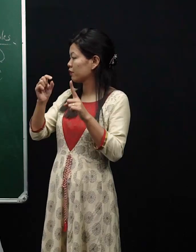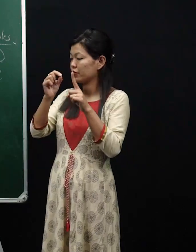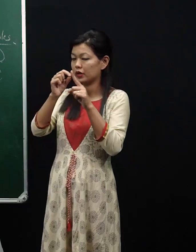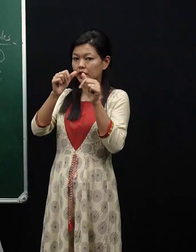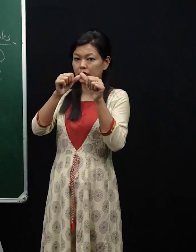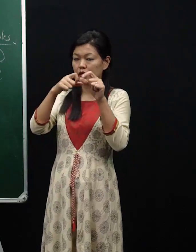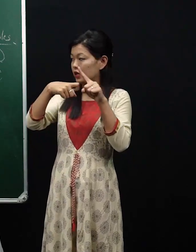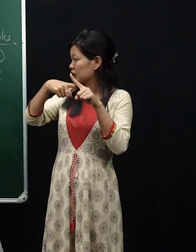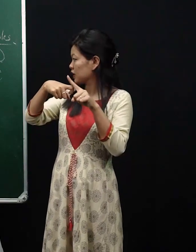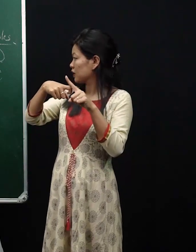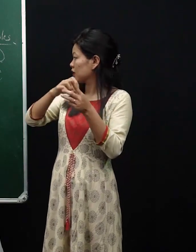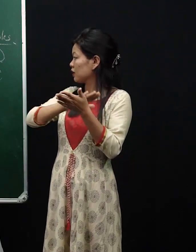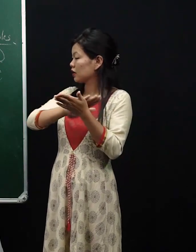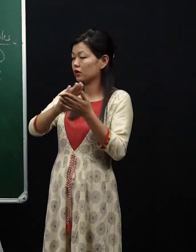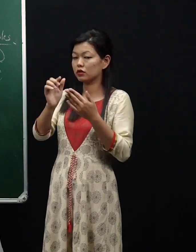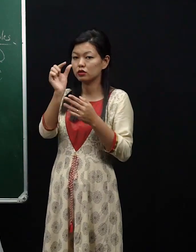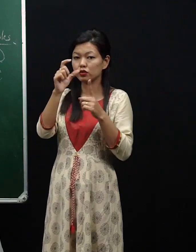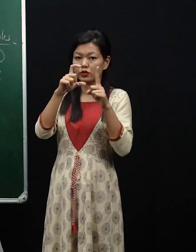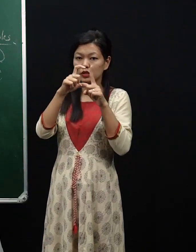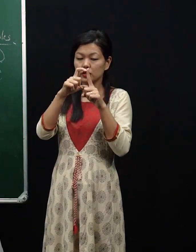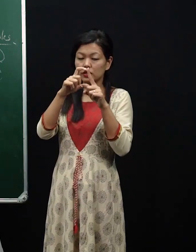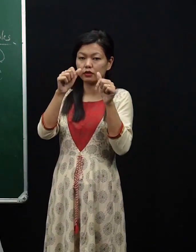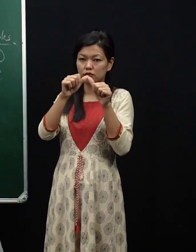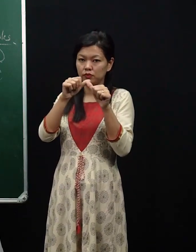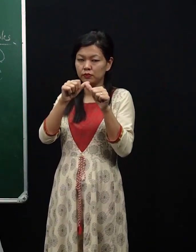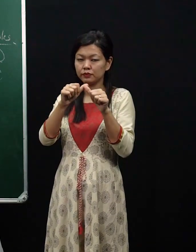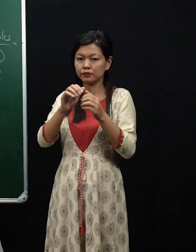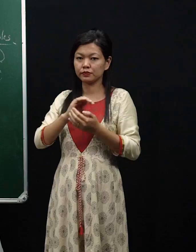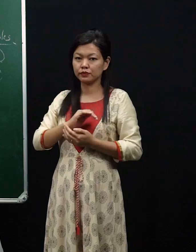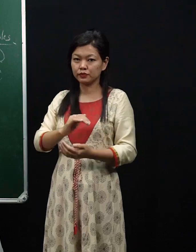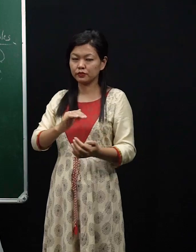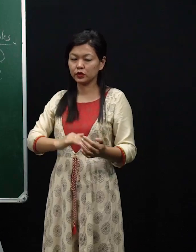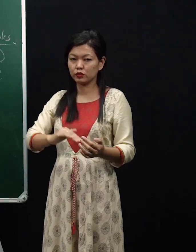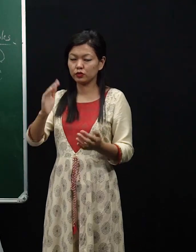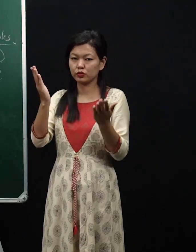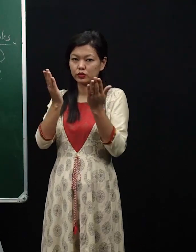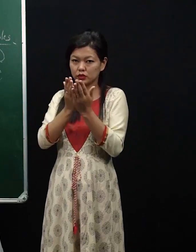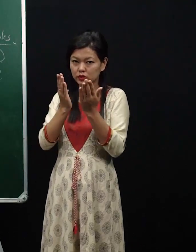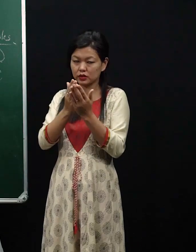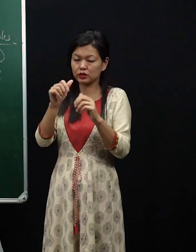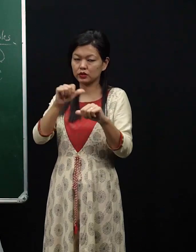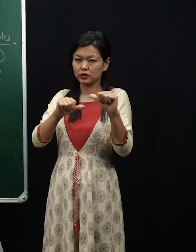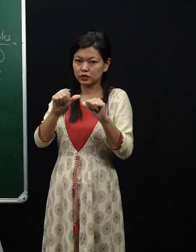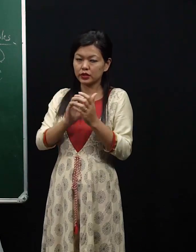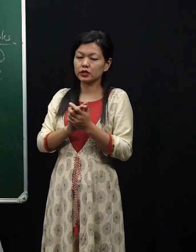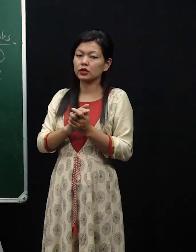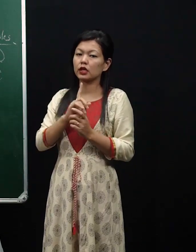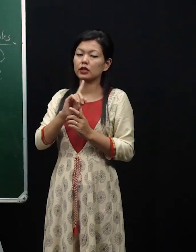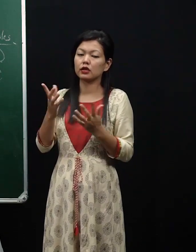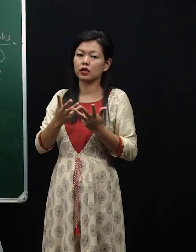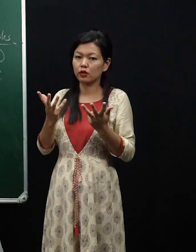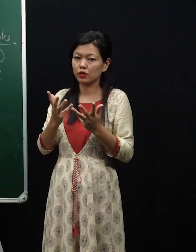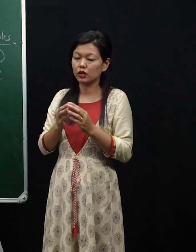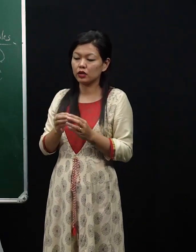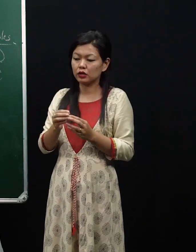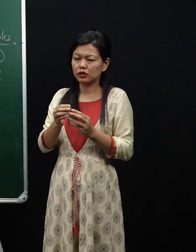particles, they combine in various forms to give us a matter. Okay? They combine in various forms